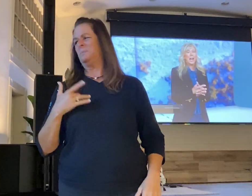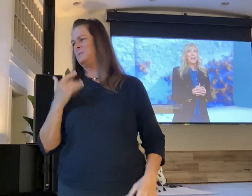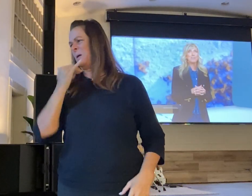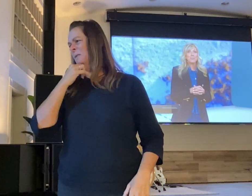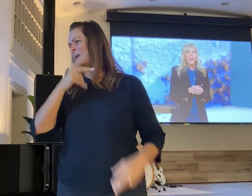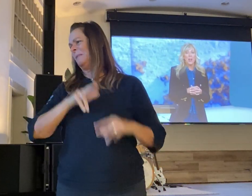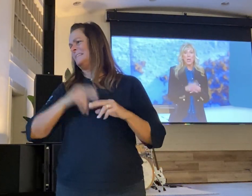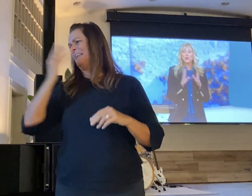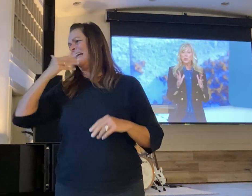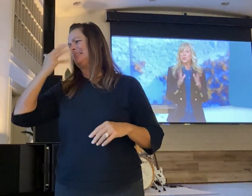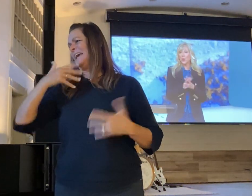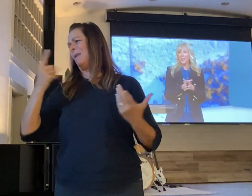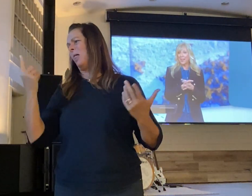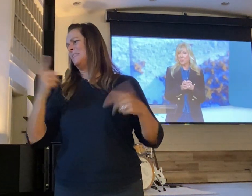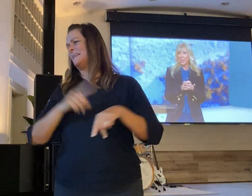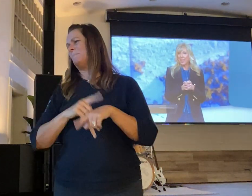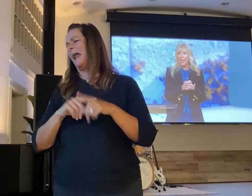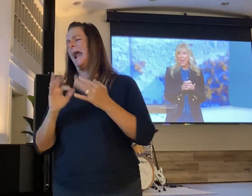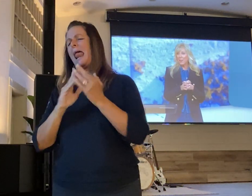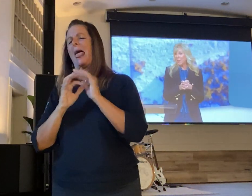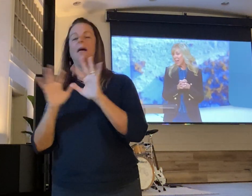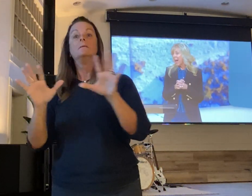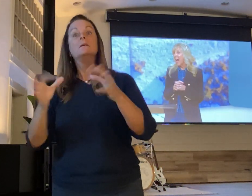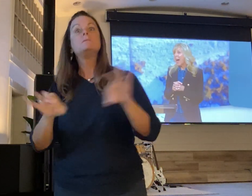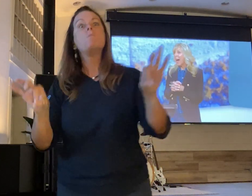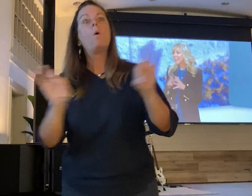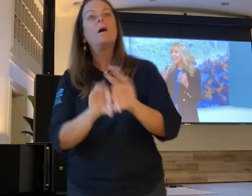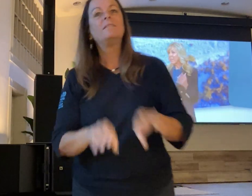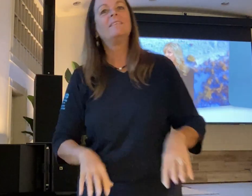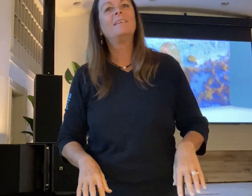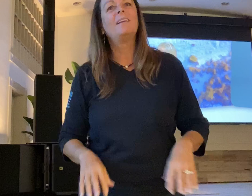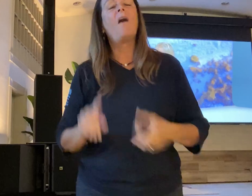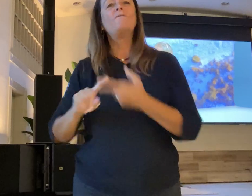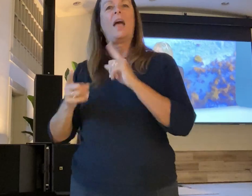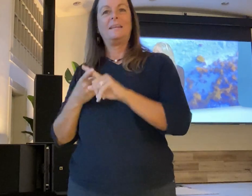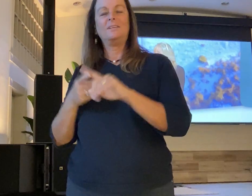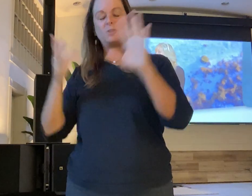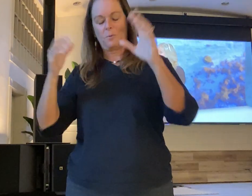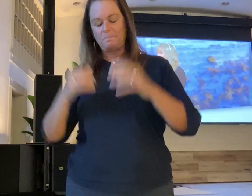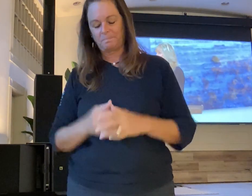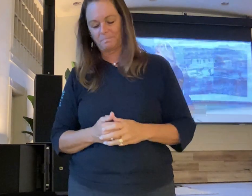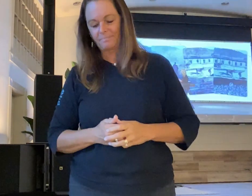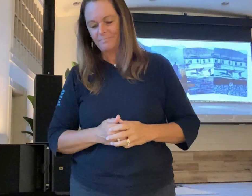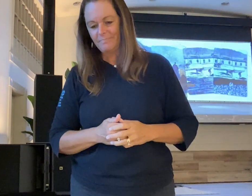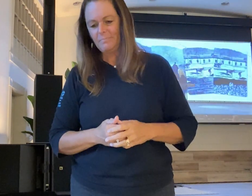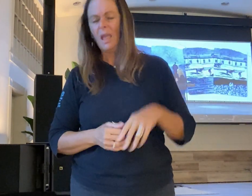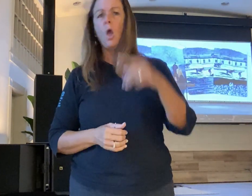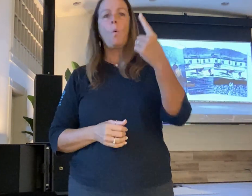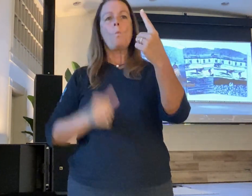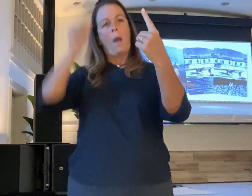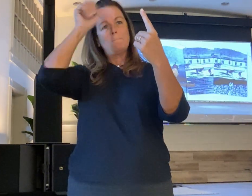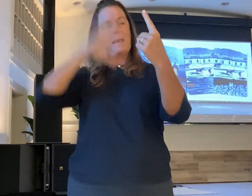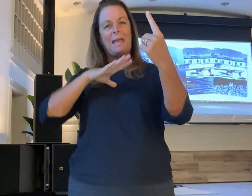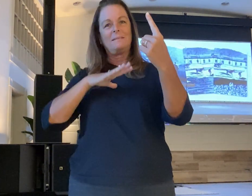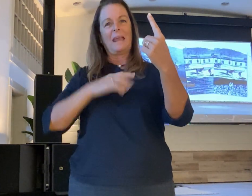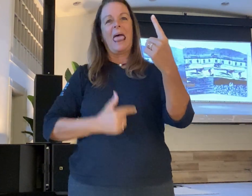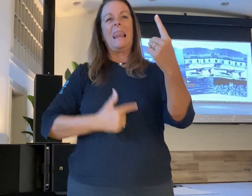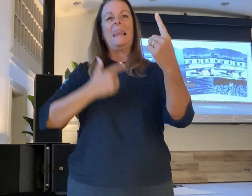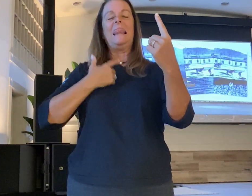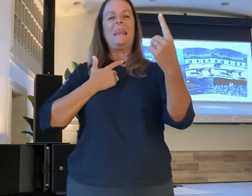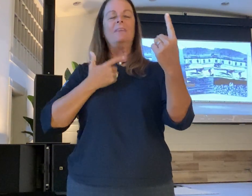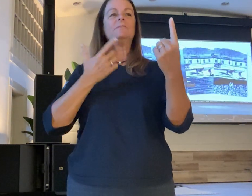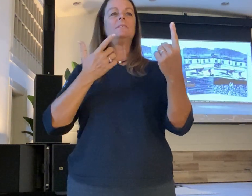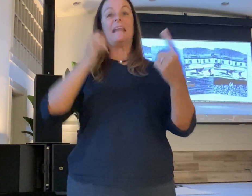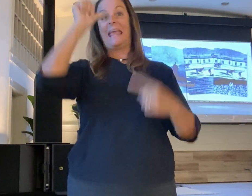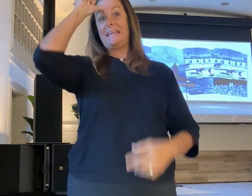Todd shared a true story last week. It was about Ali Afan, and he lived in India. And you remember the story, if